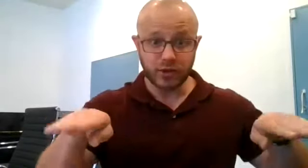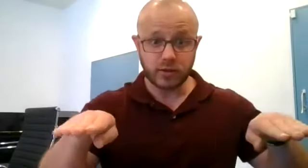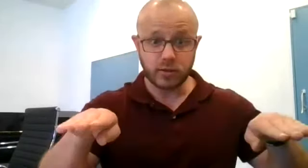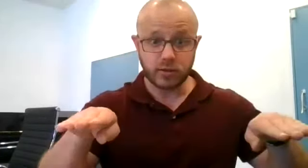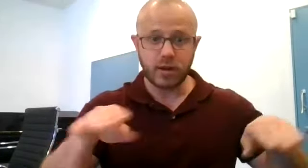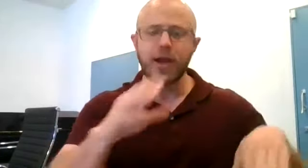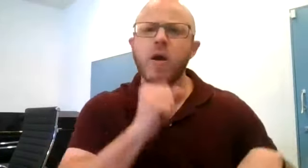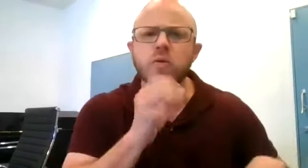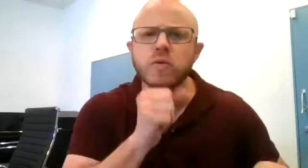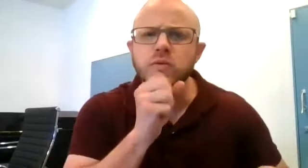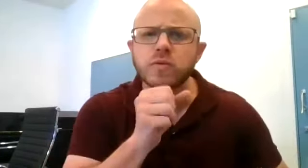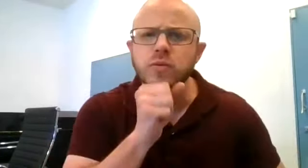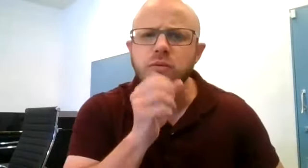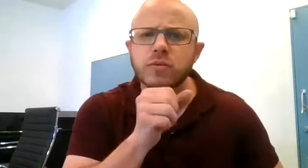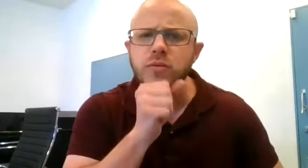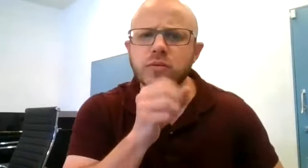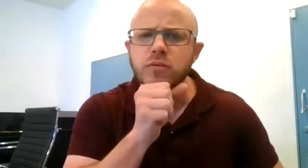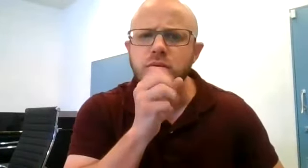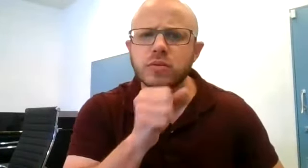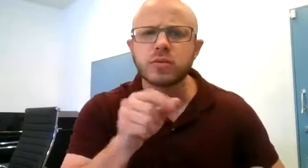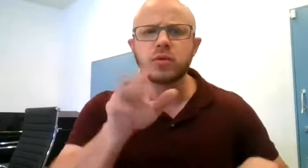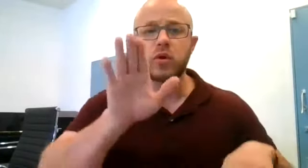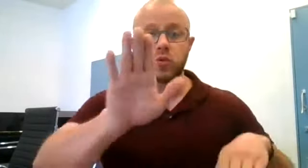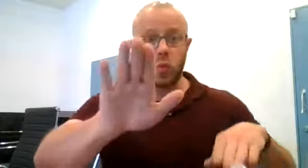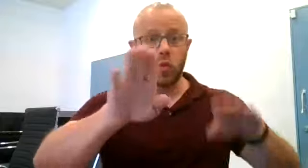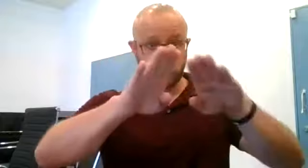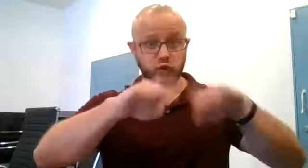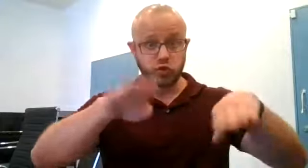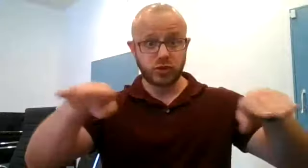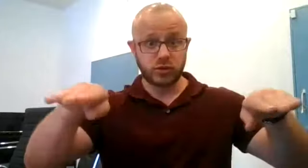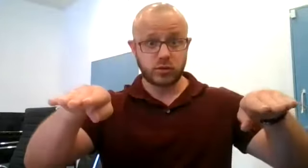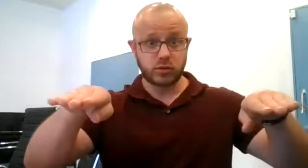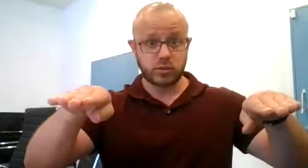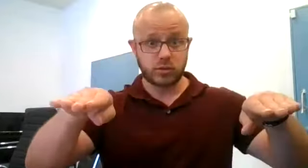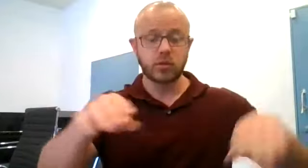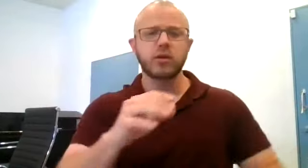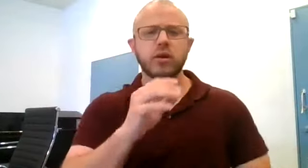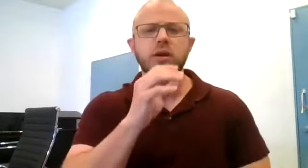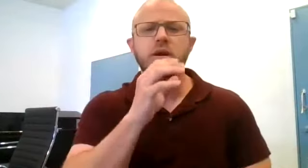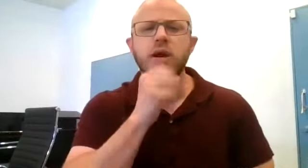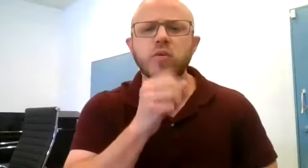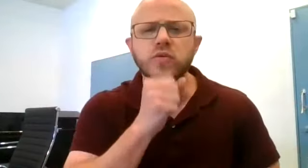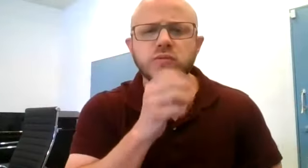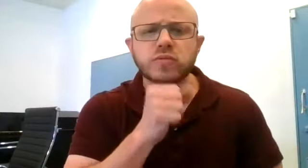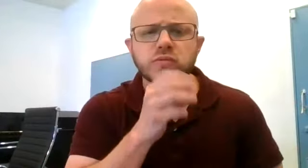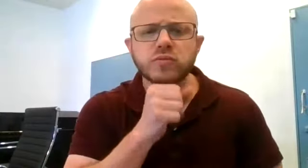So your children, how old are they? Your children, old.